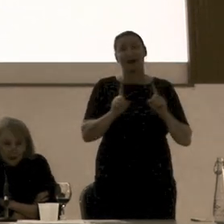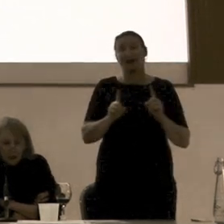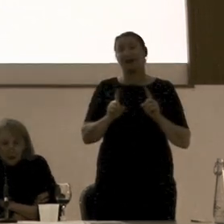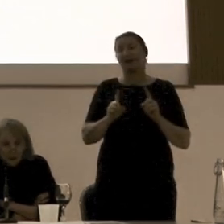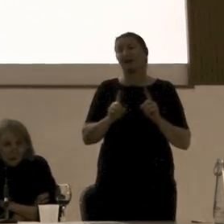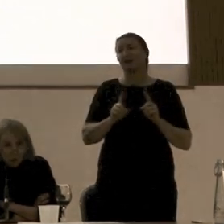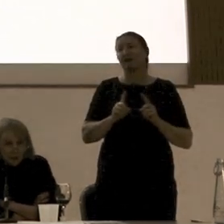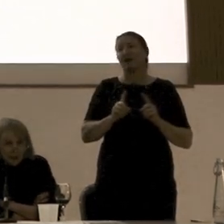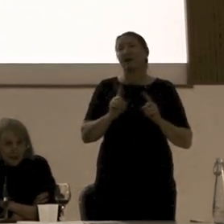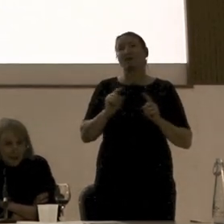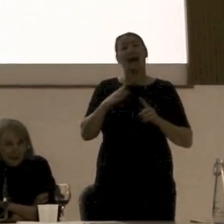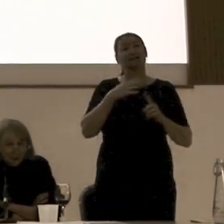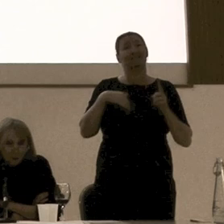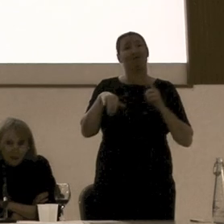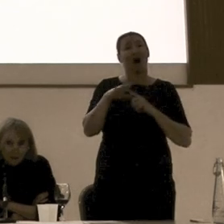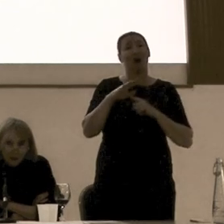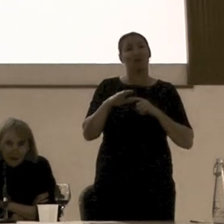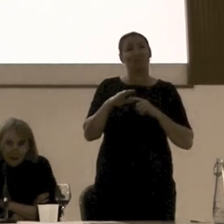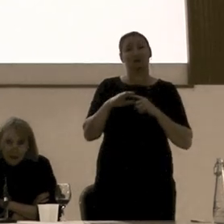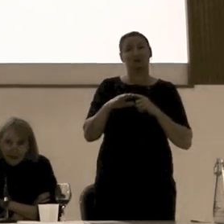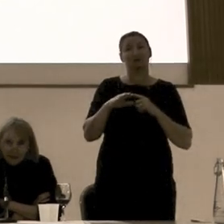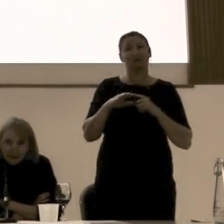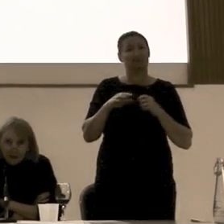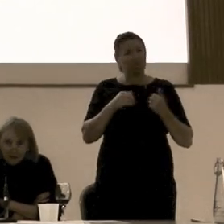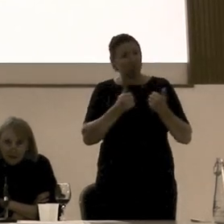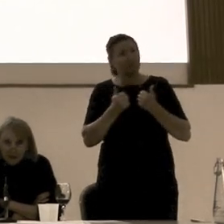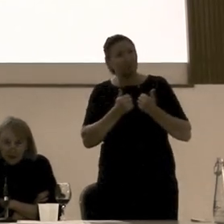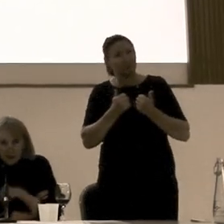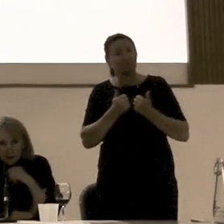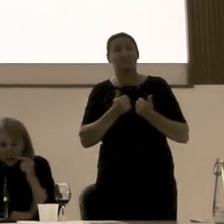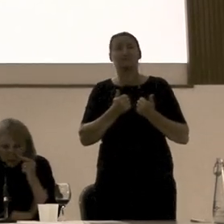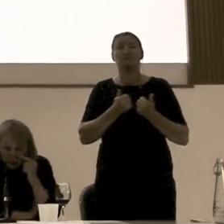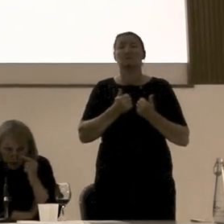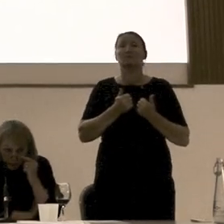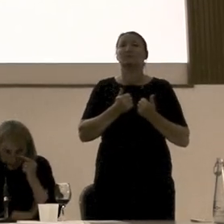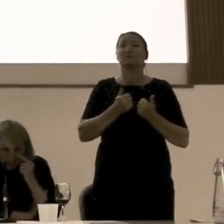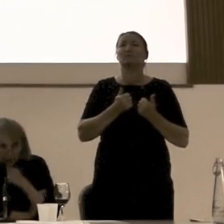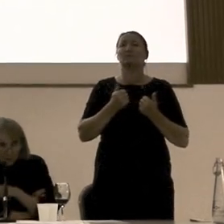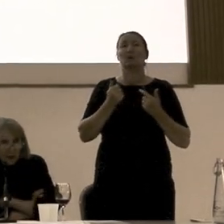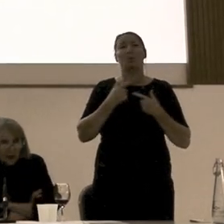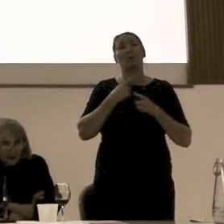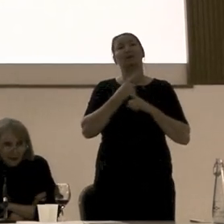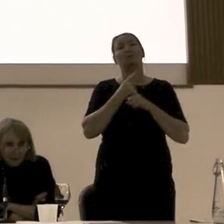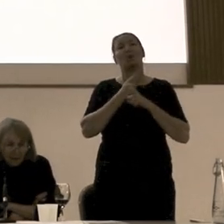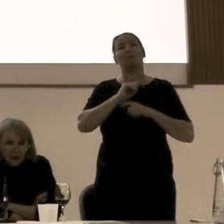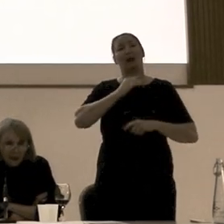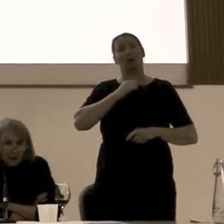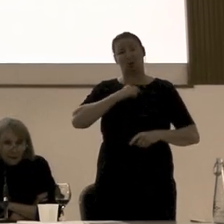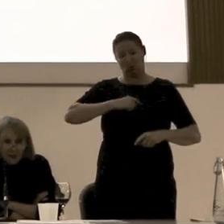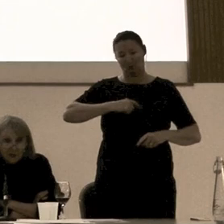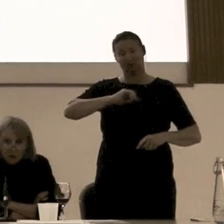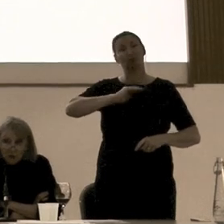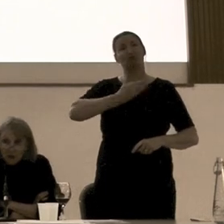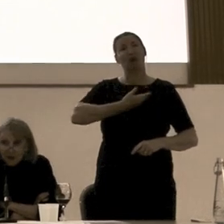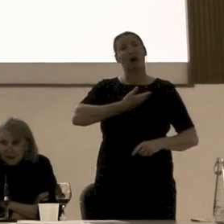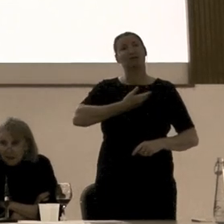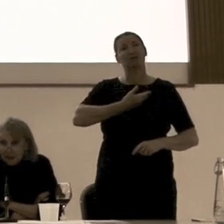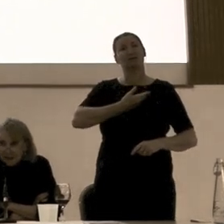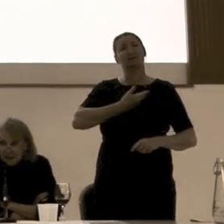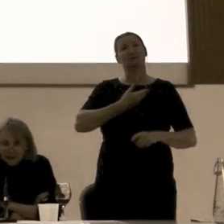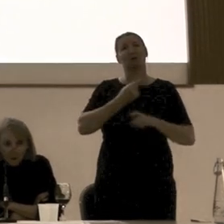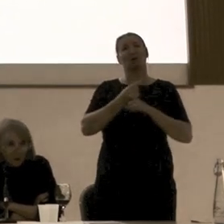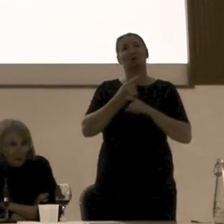and I think it would still work today, we came at it very much in terms of a human rights perspective, based on